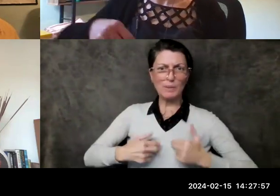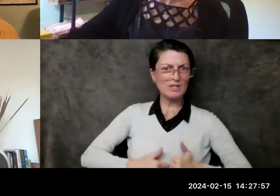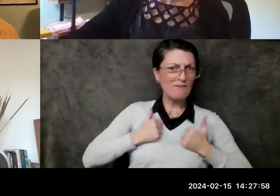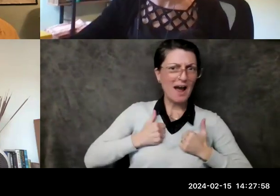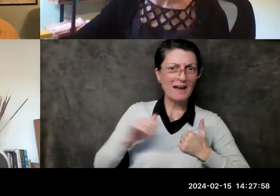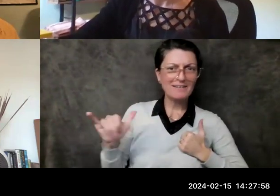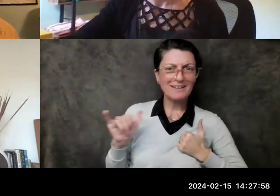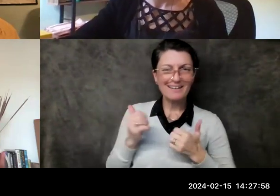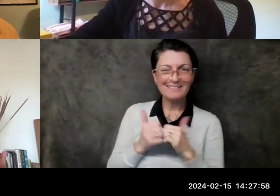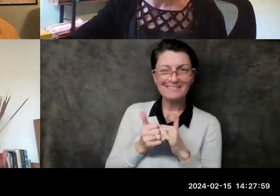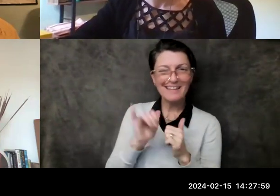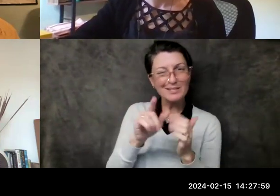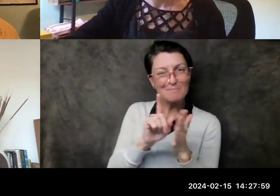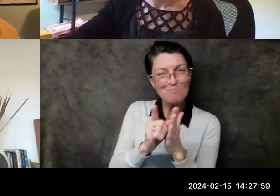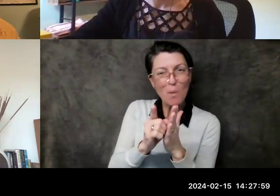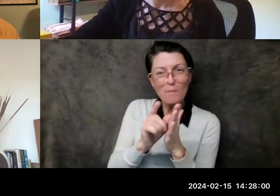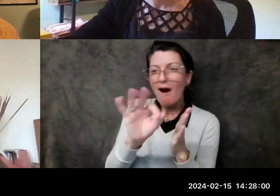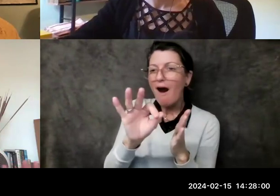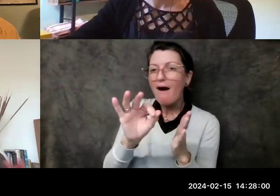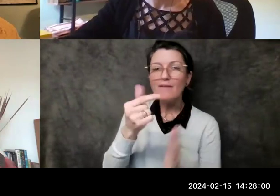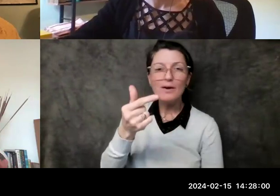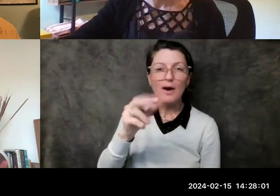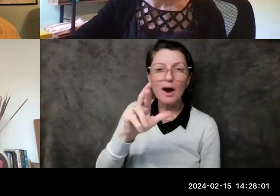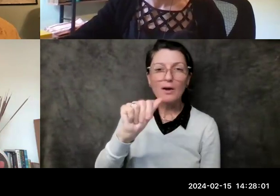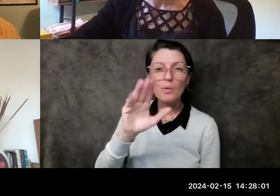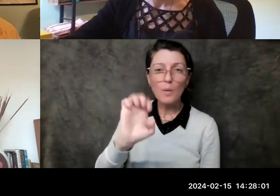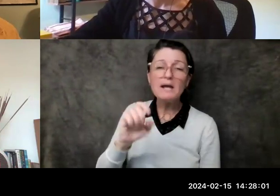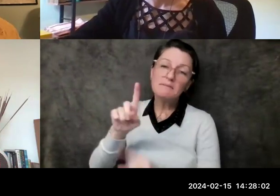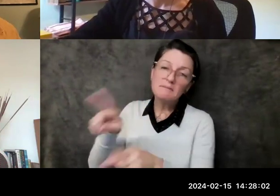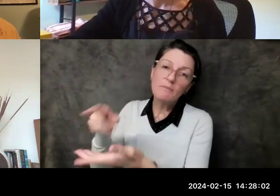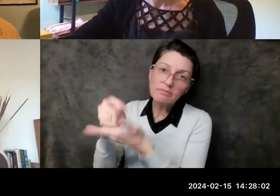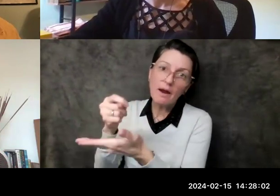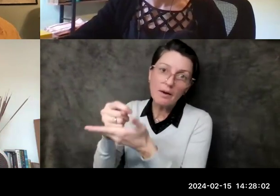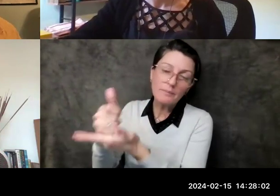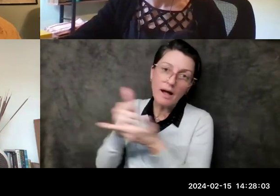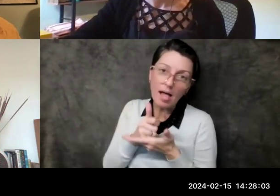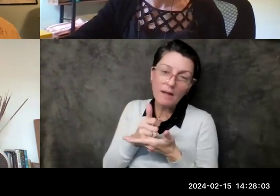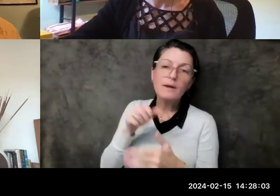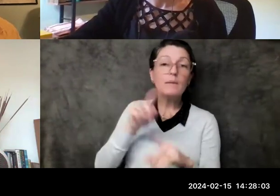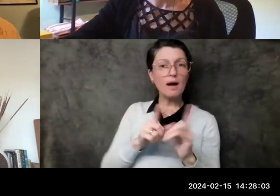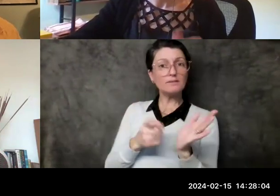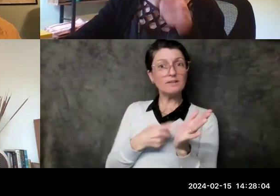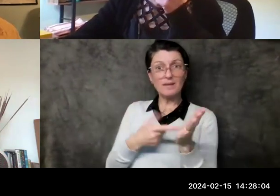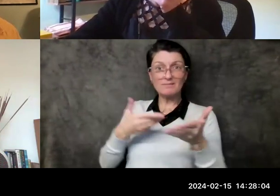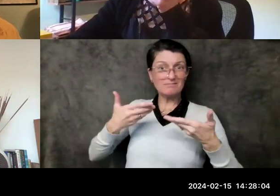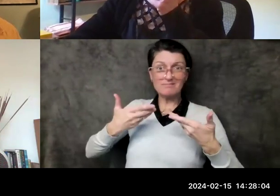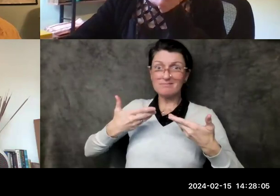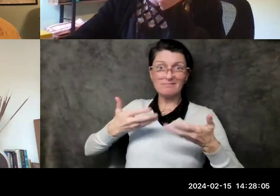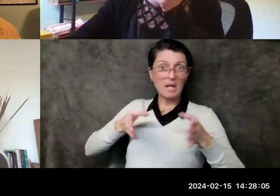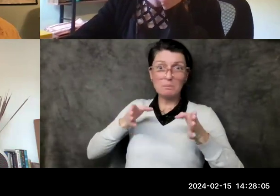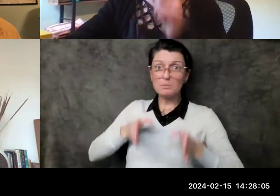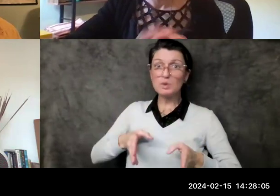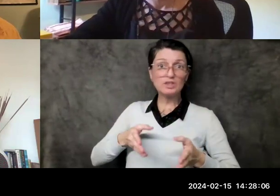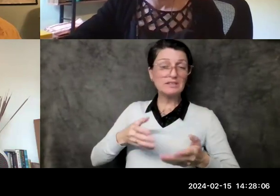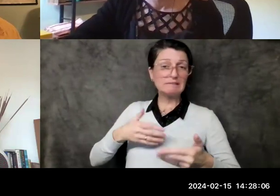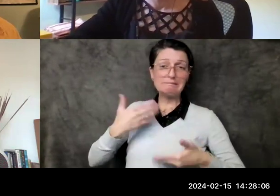just those little moments of grace. Because some of it is like, yeah, therapy, but some of it is also just somebody responding to you in